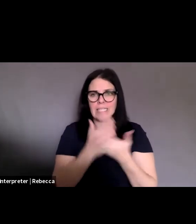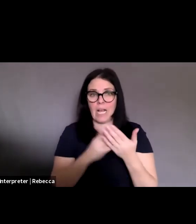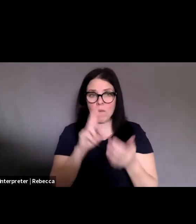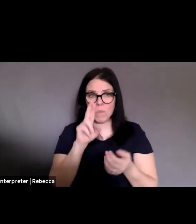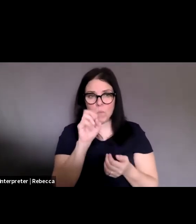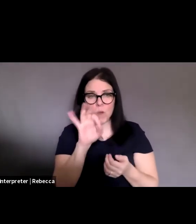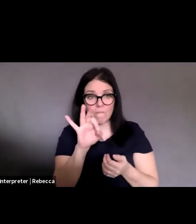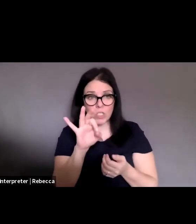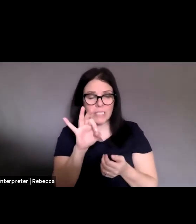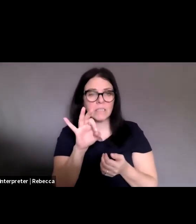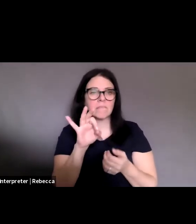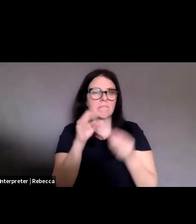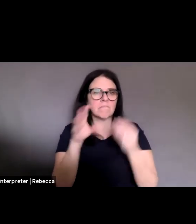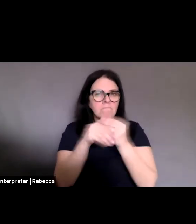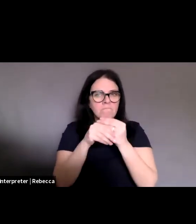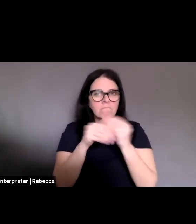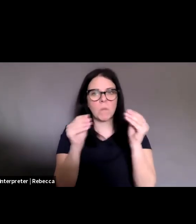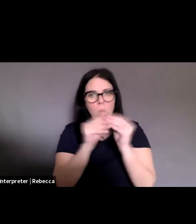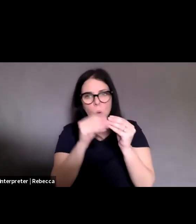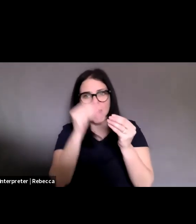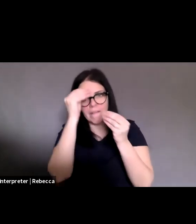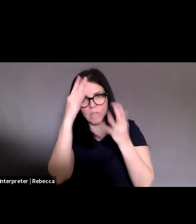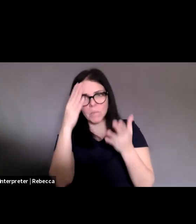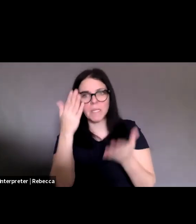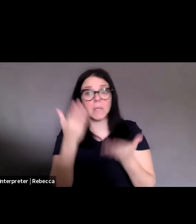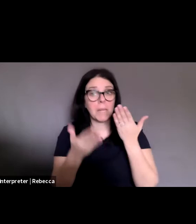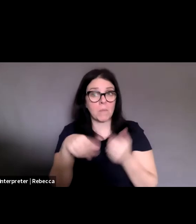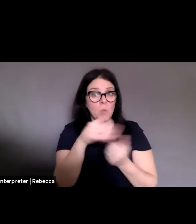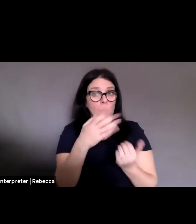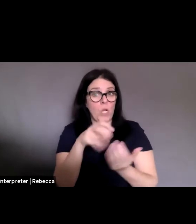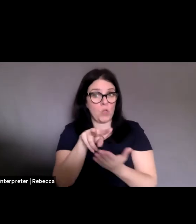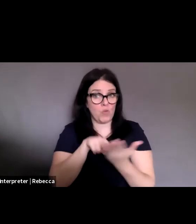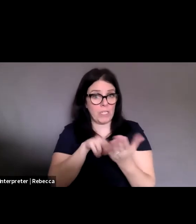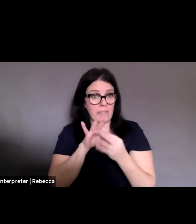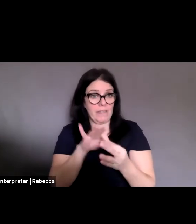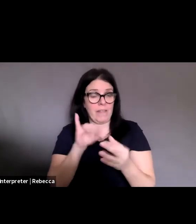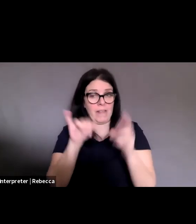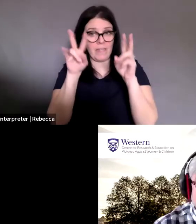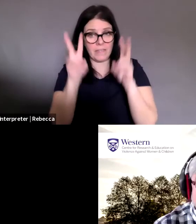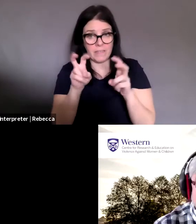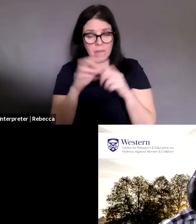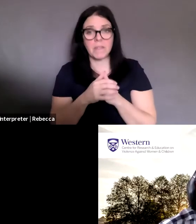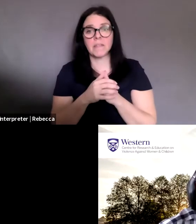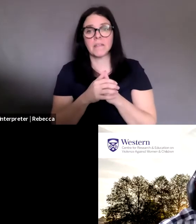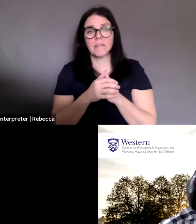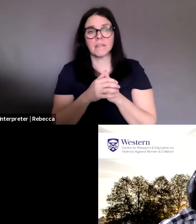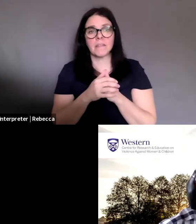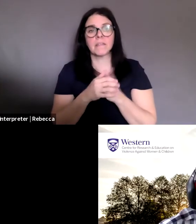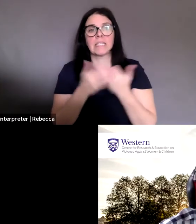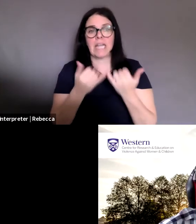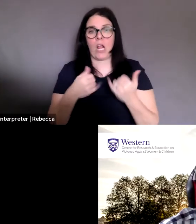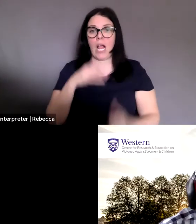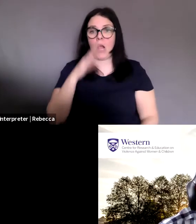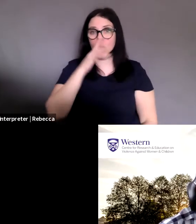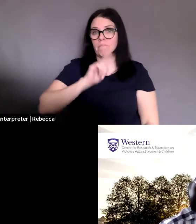additional information that you may want to read on this topic. And now I will turn